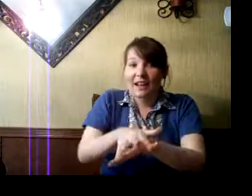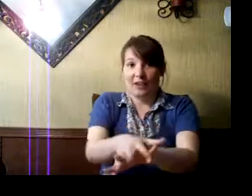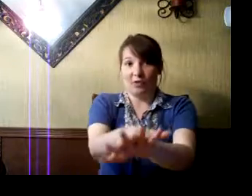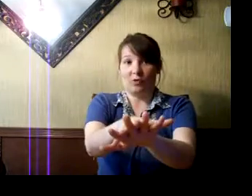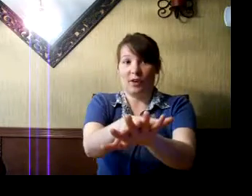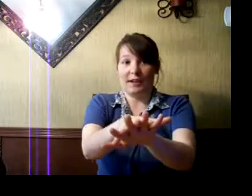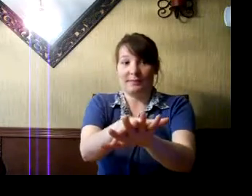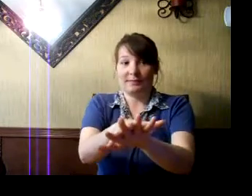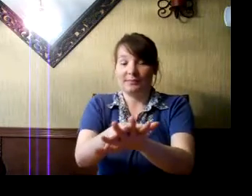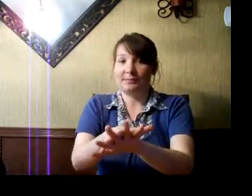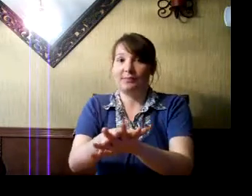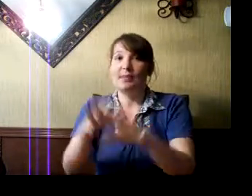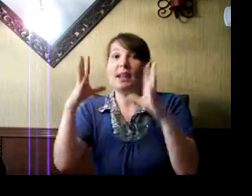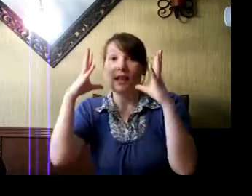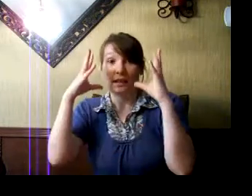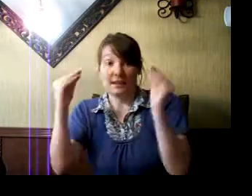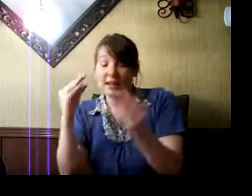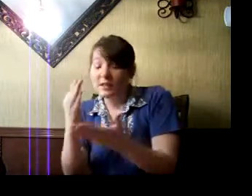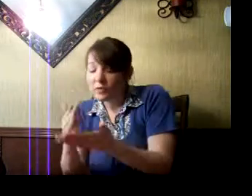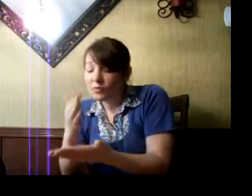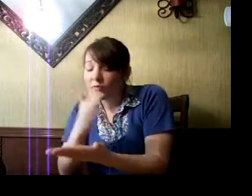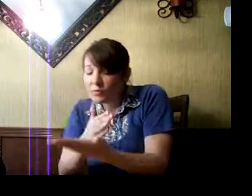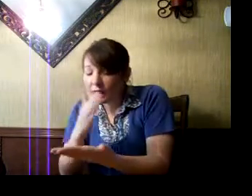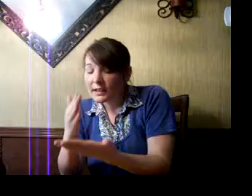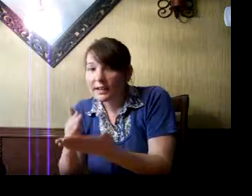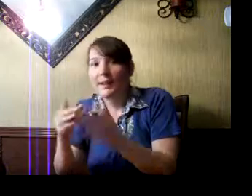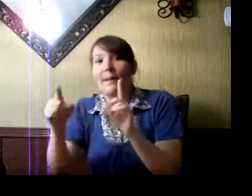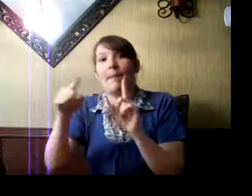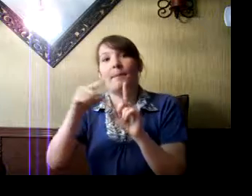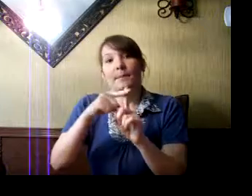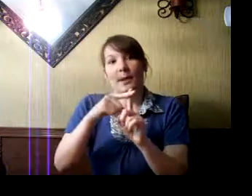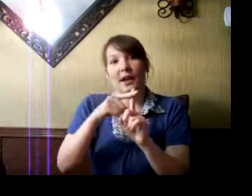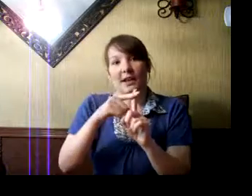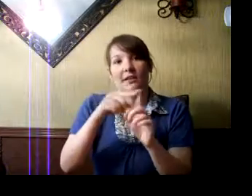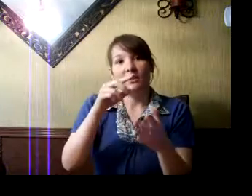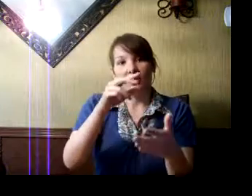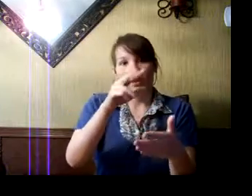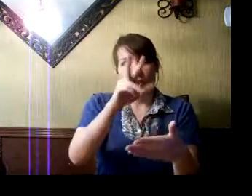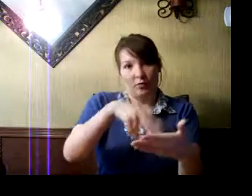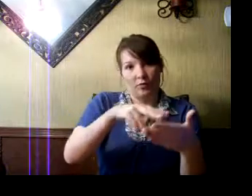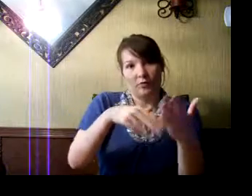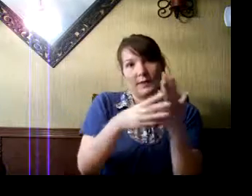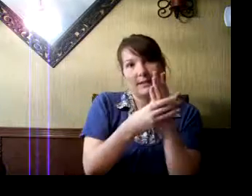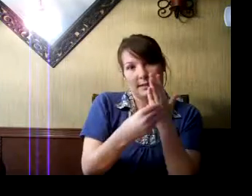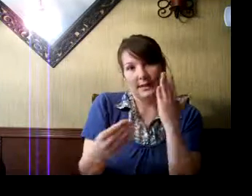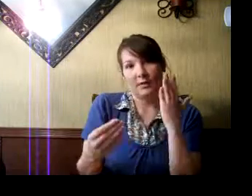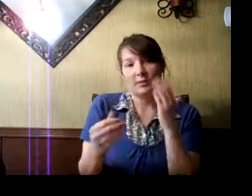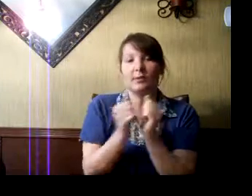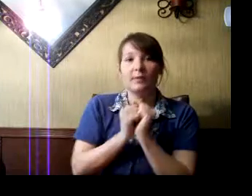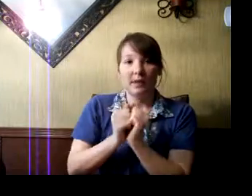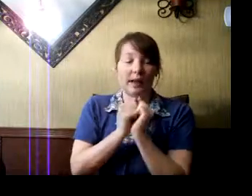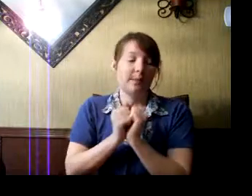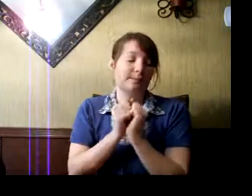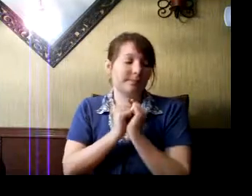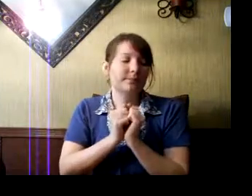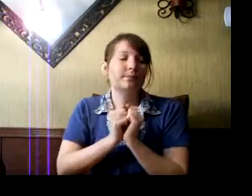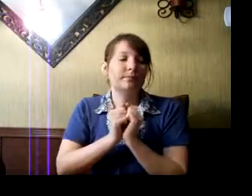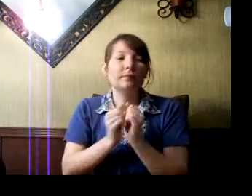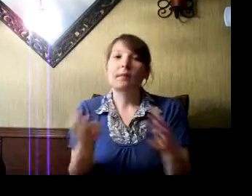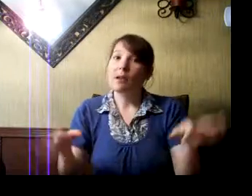regular curriculum. That's a significant concept with this interactive model. Different from the